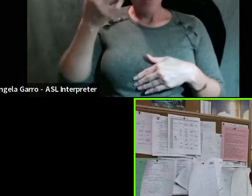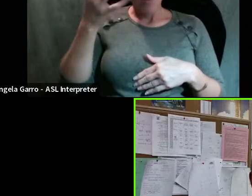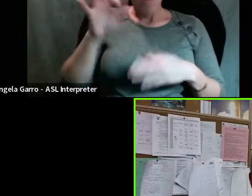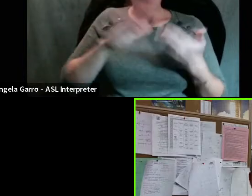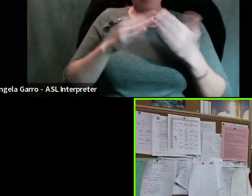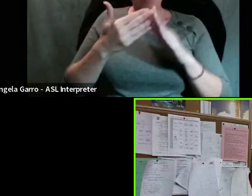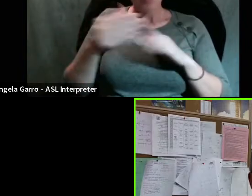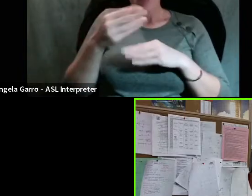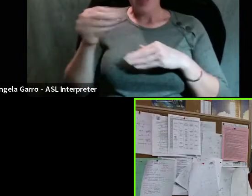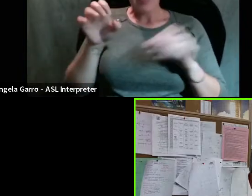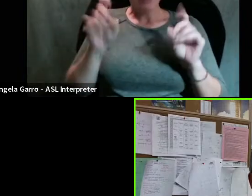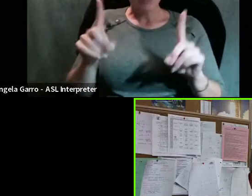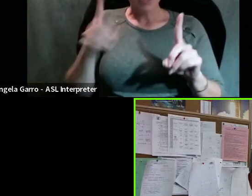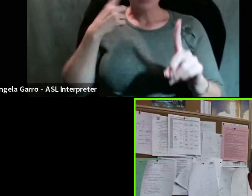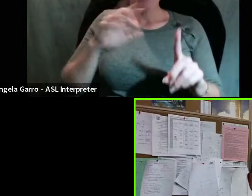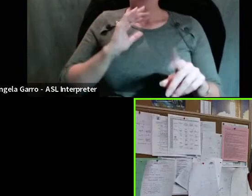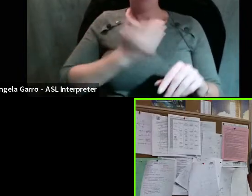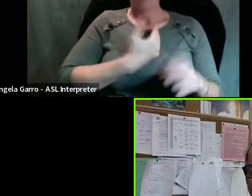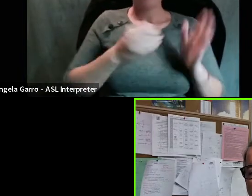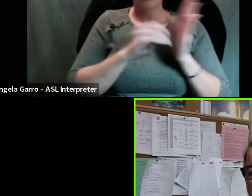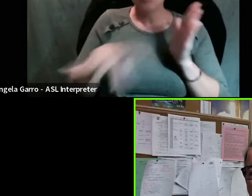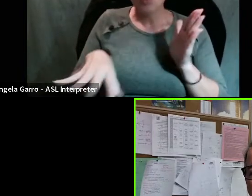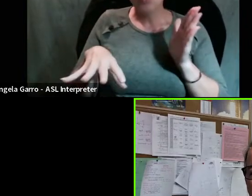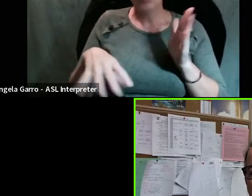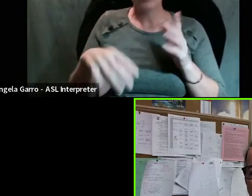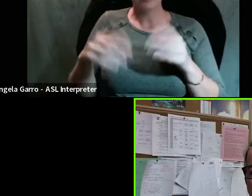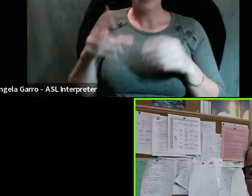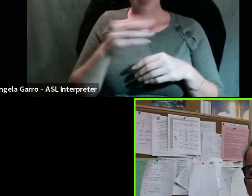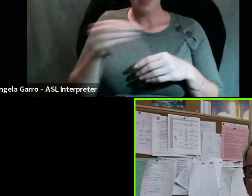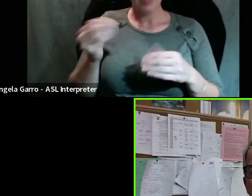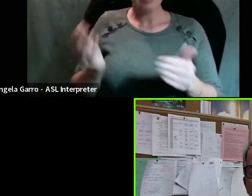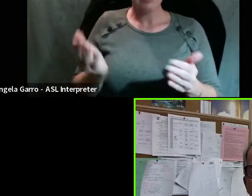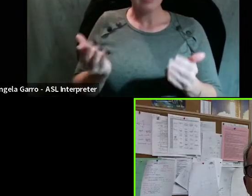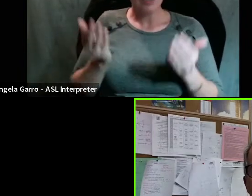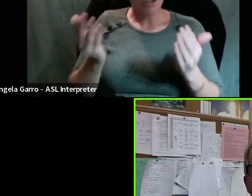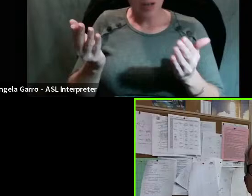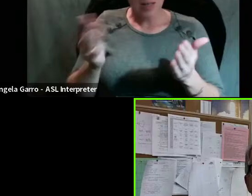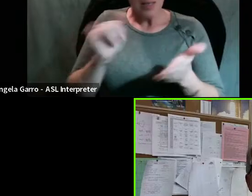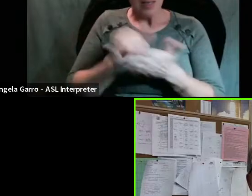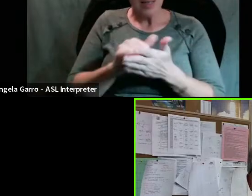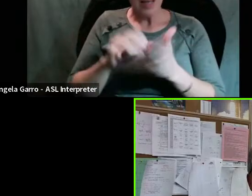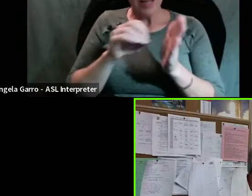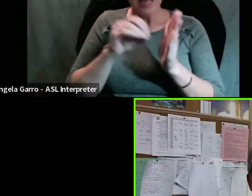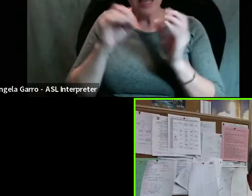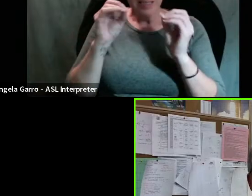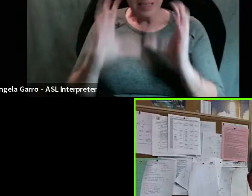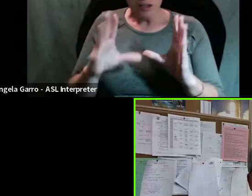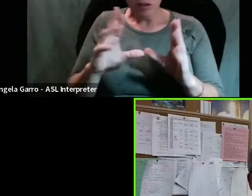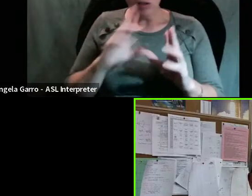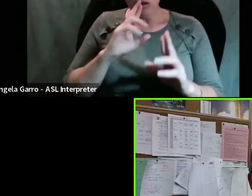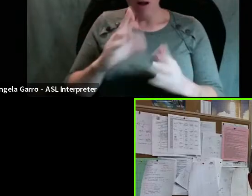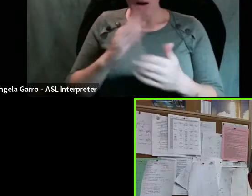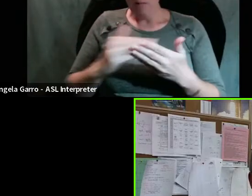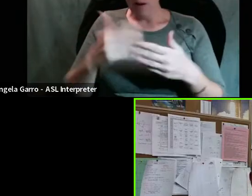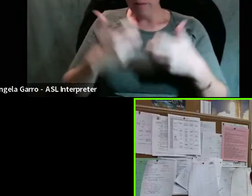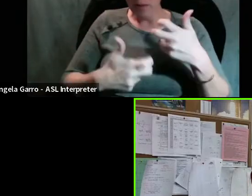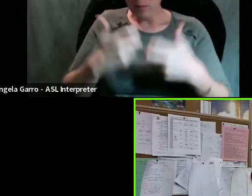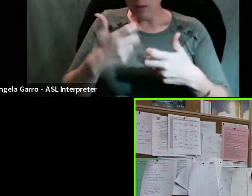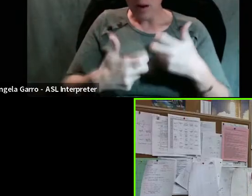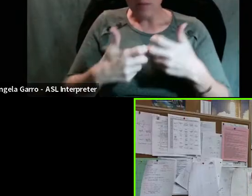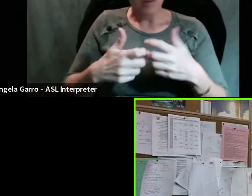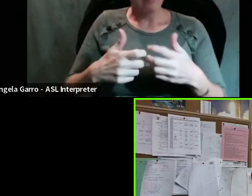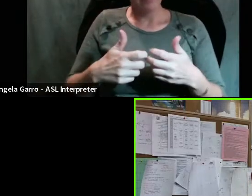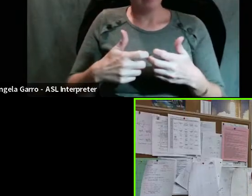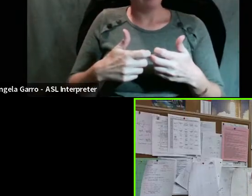the education of our students. And to suggest that teachers are part of the problem is